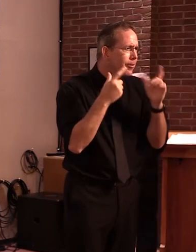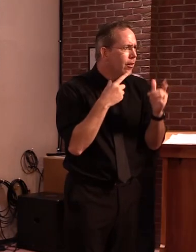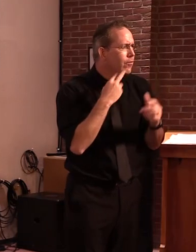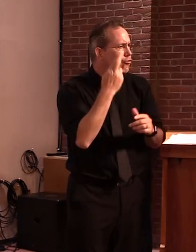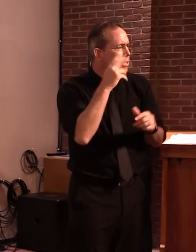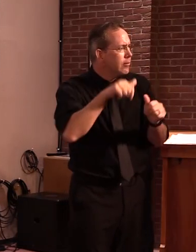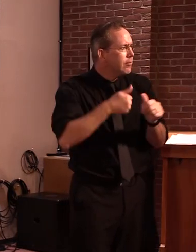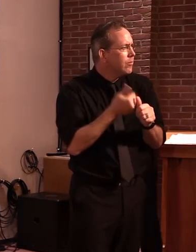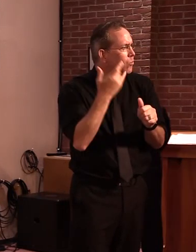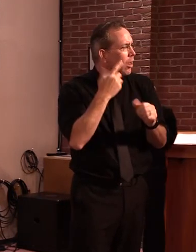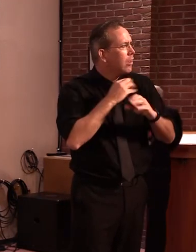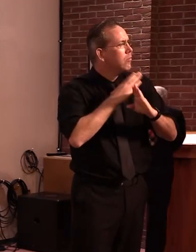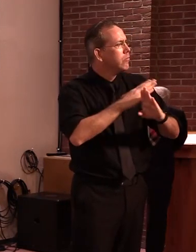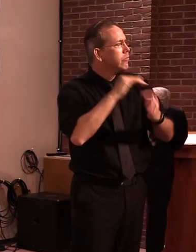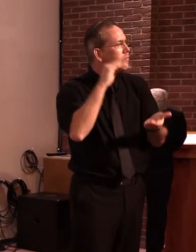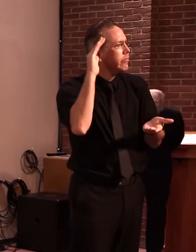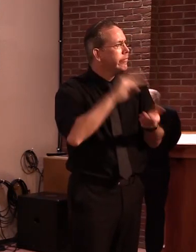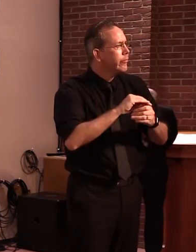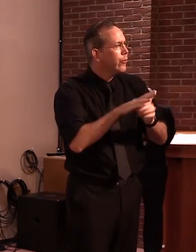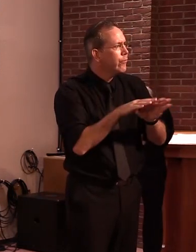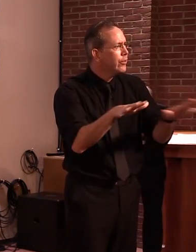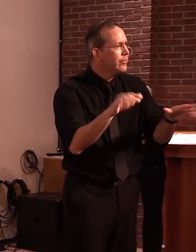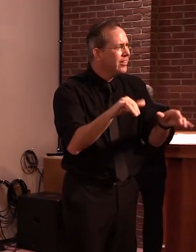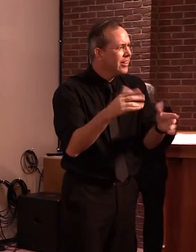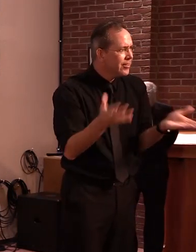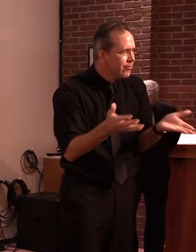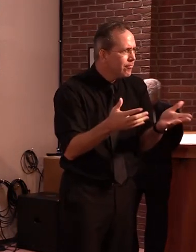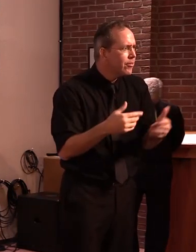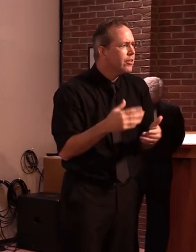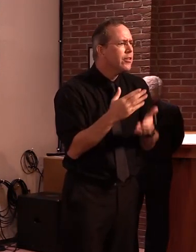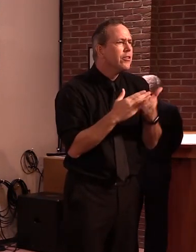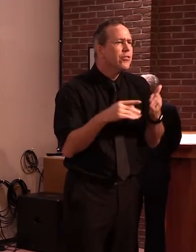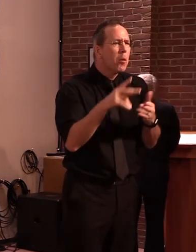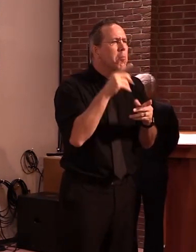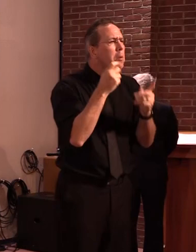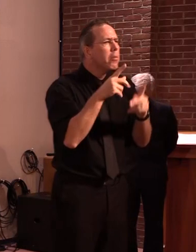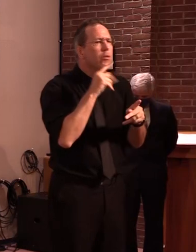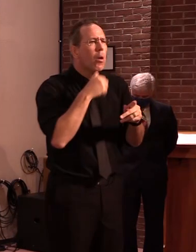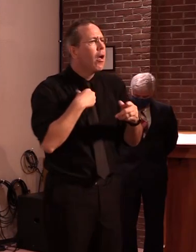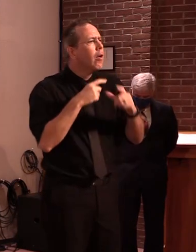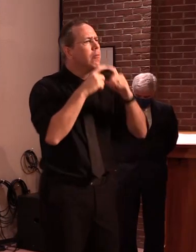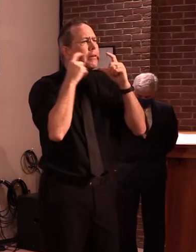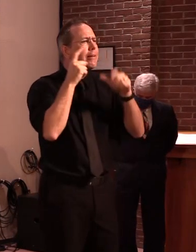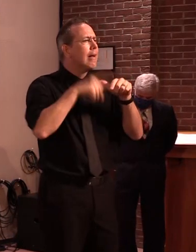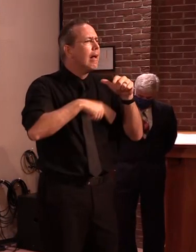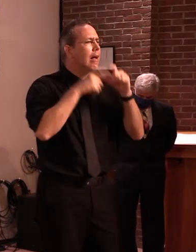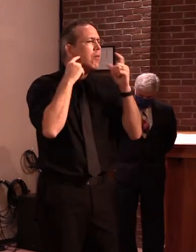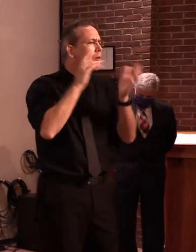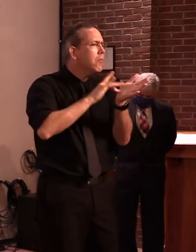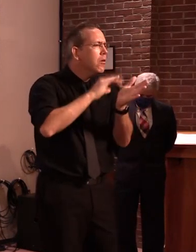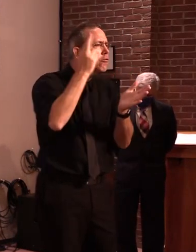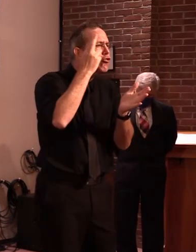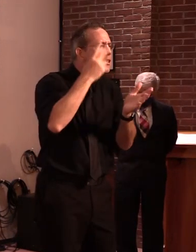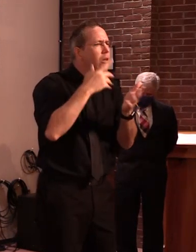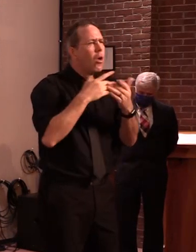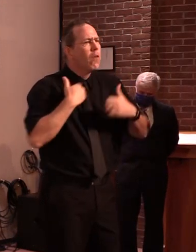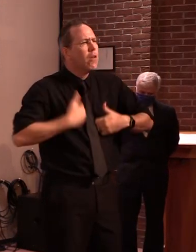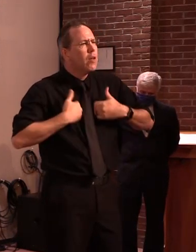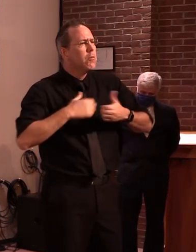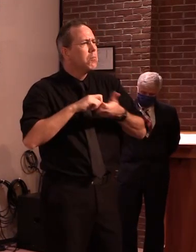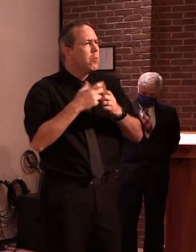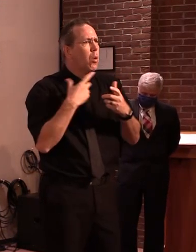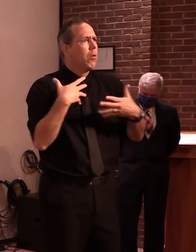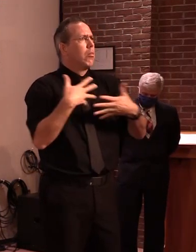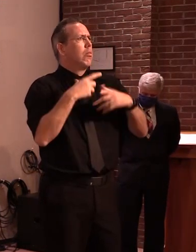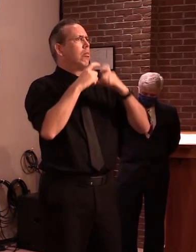to reinforce those messages and again, not focus on the need to always report these things,